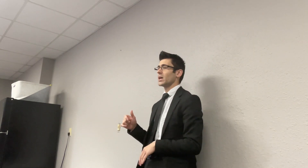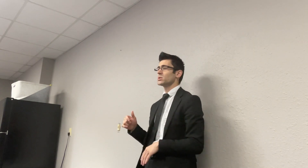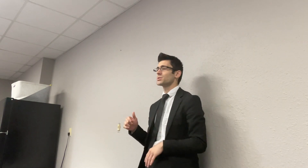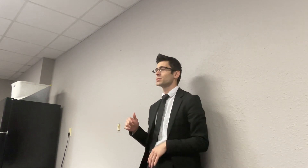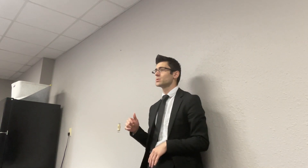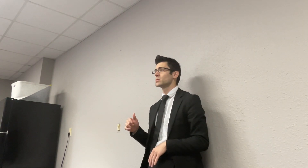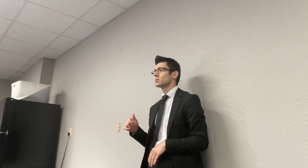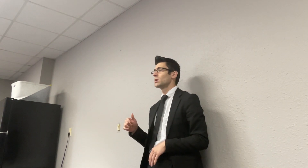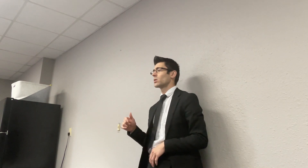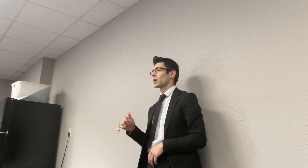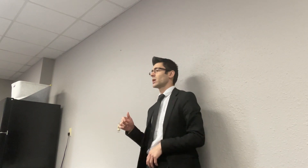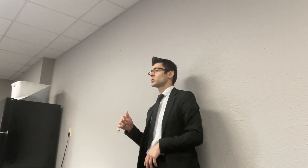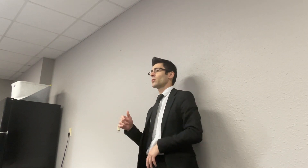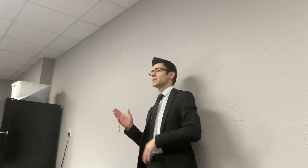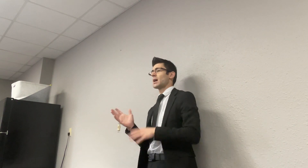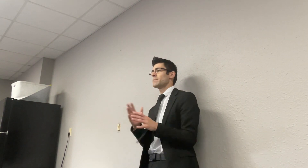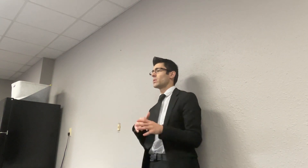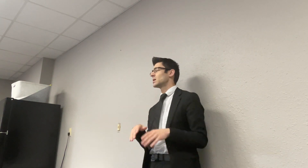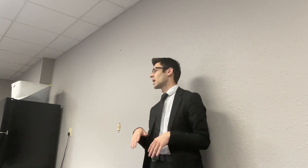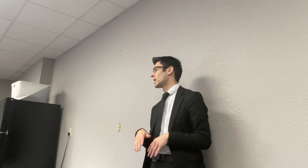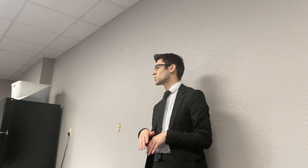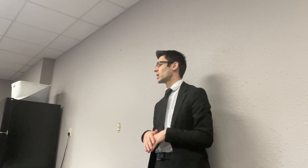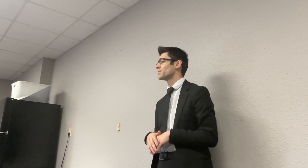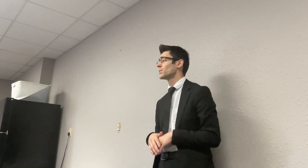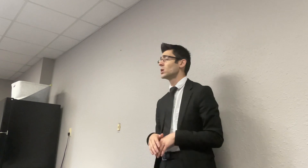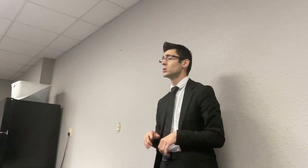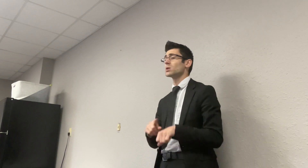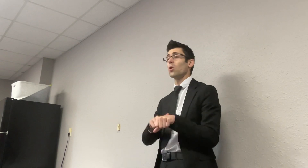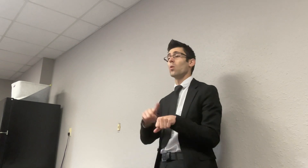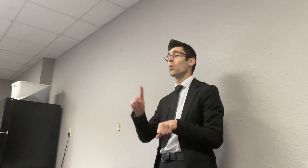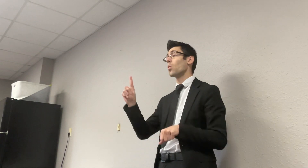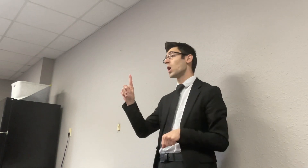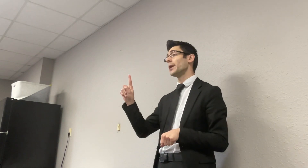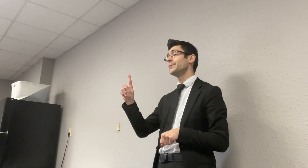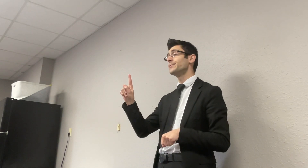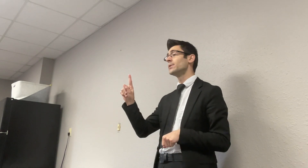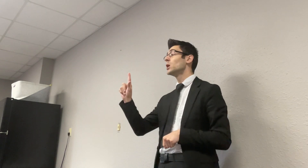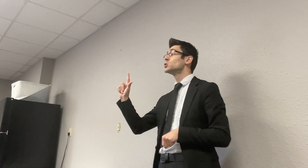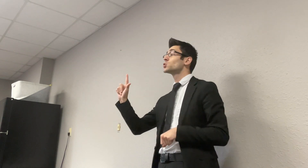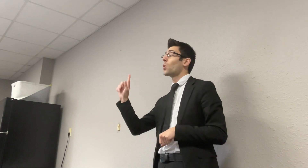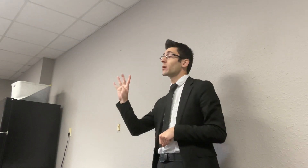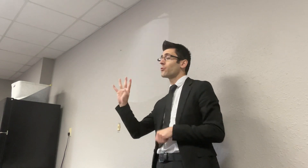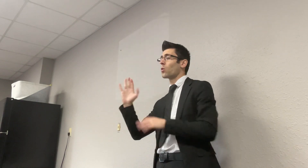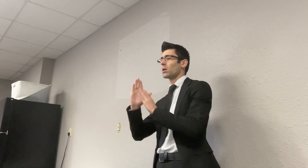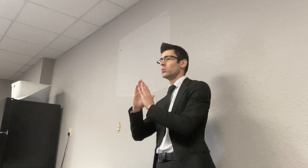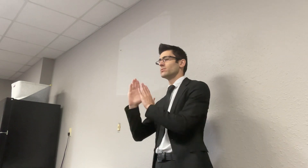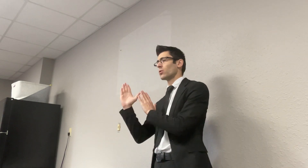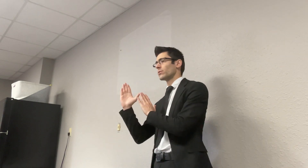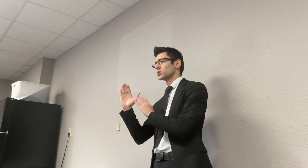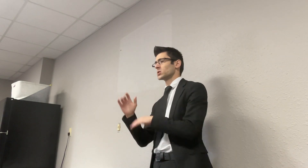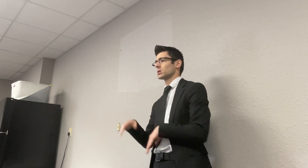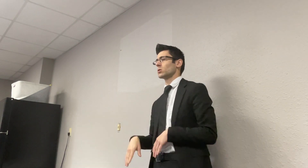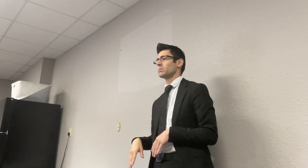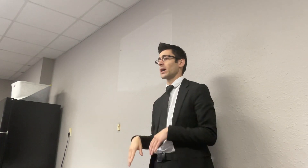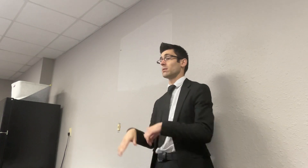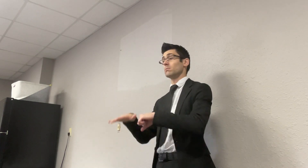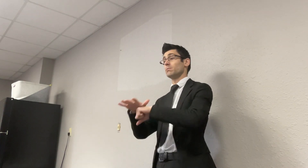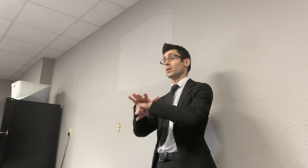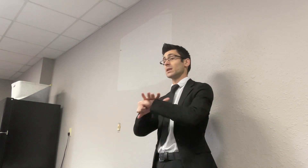guys. Okay, so the time that we did last week. So 1:24, it moves over just a little bit. But the